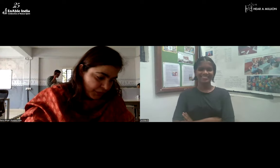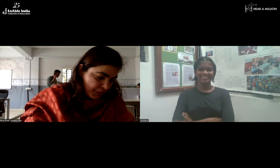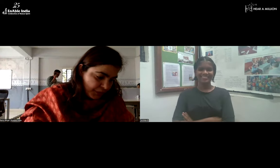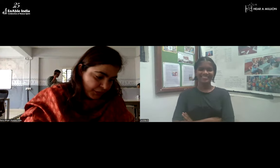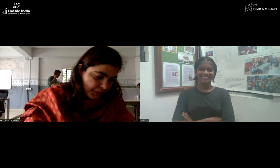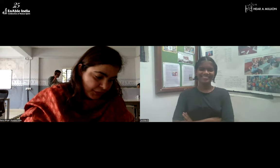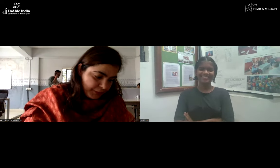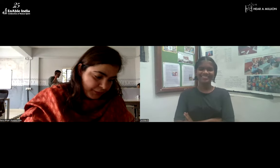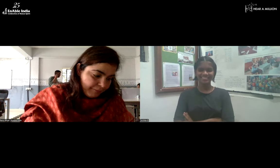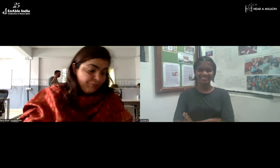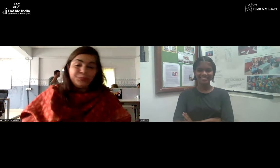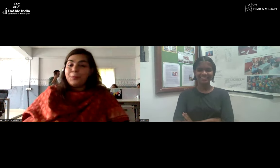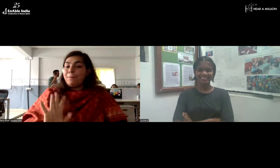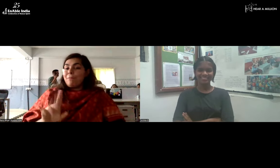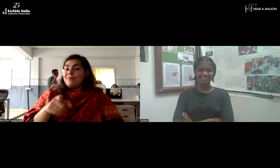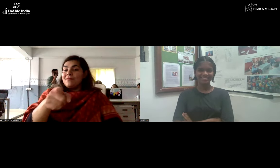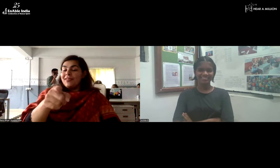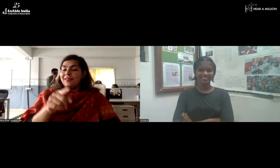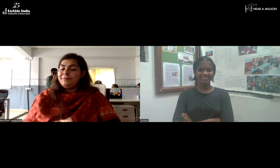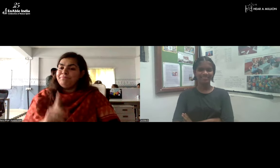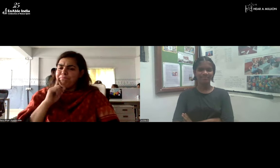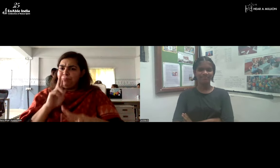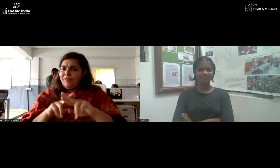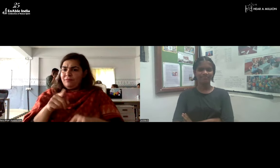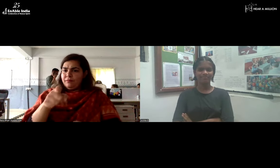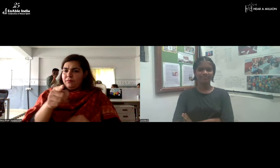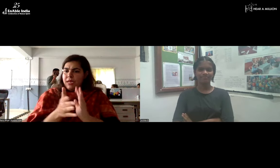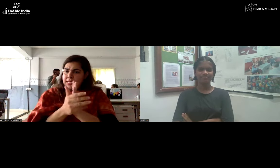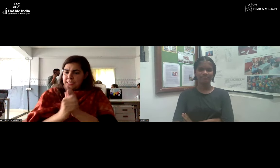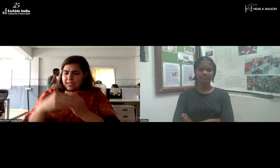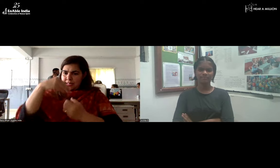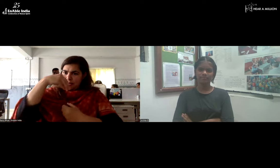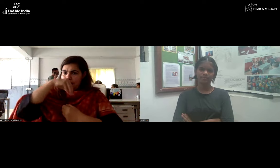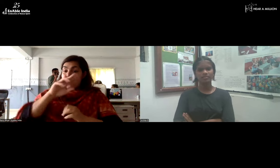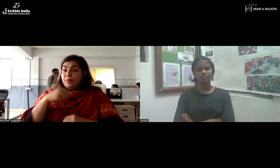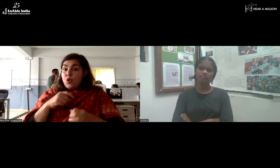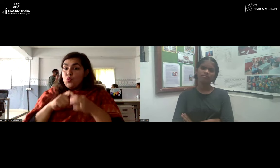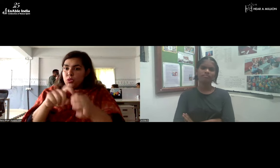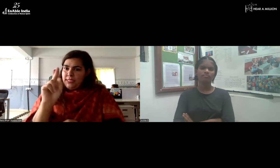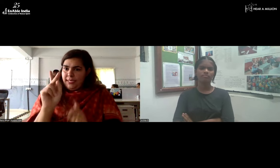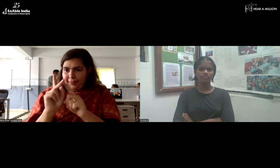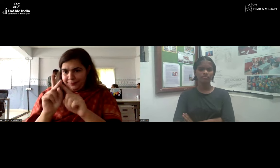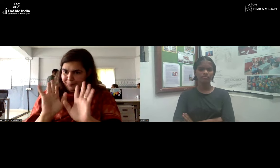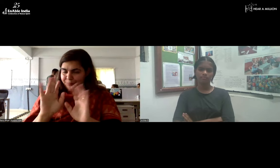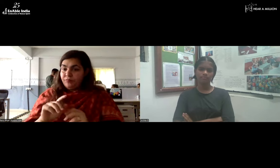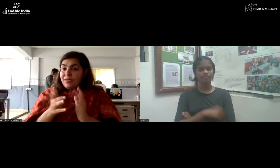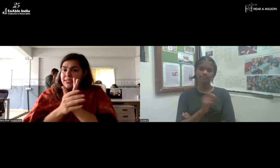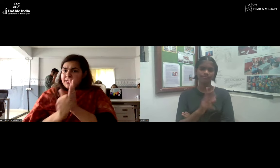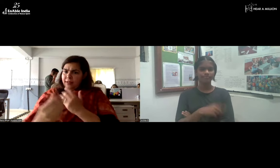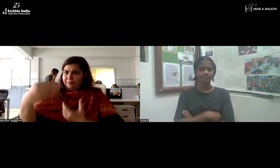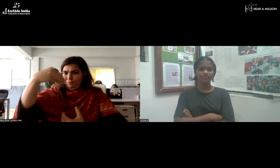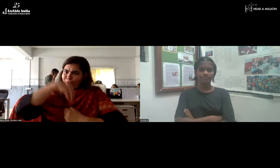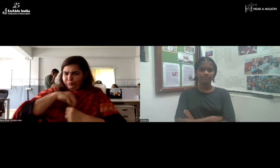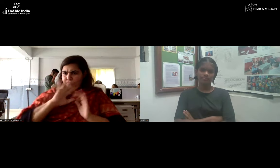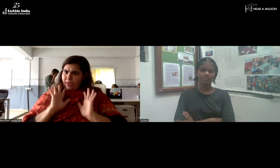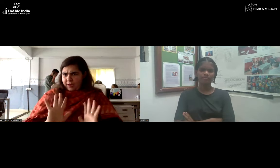especially founding Orchid Foundation. If I was not part of it, I did not know about social media. So he started Orchid Foundation and social media